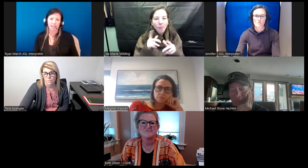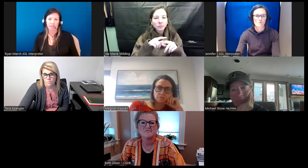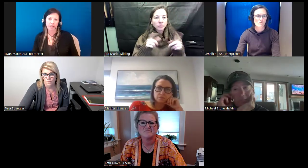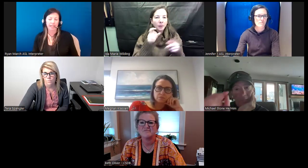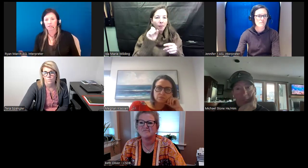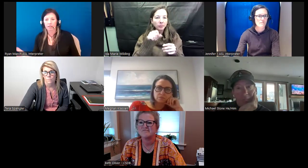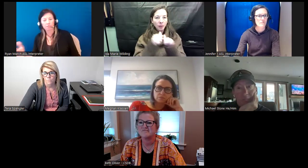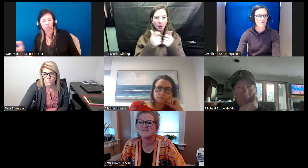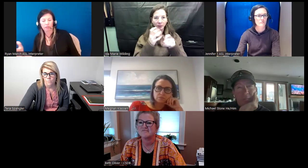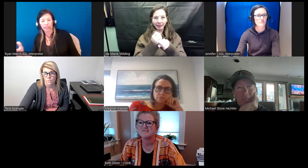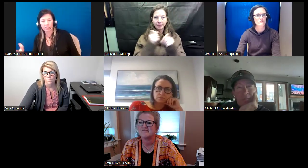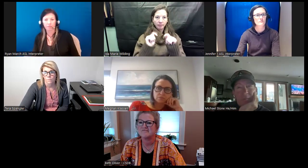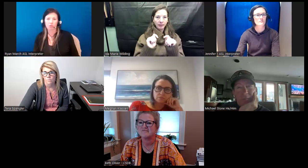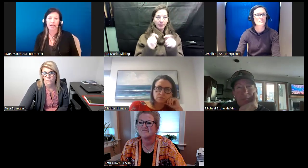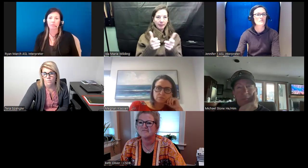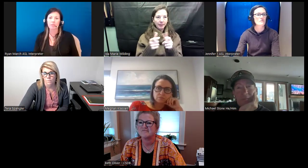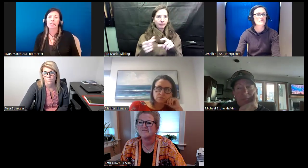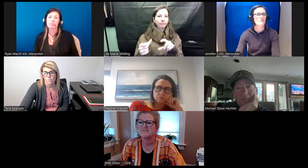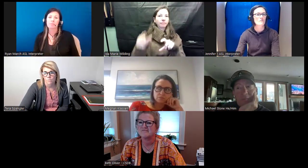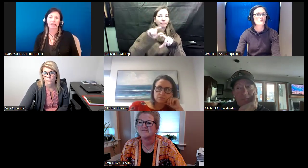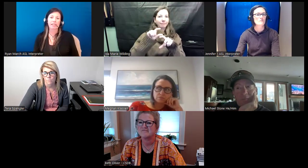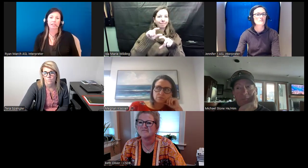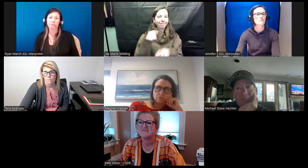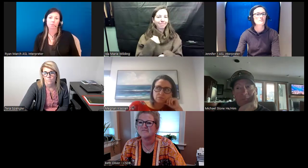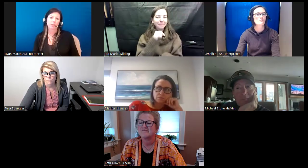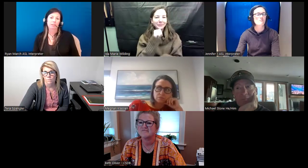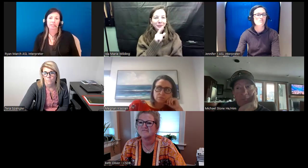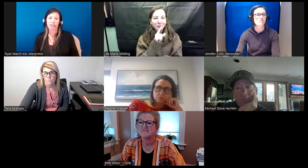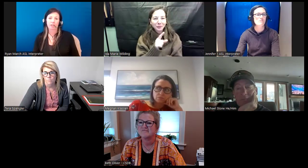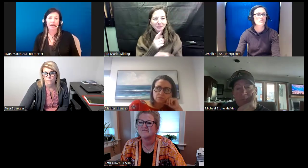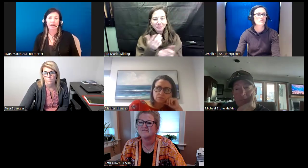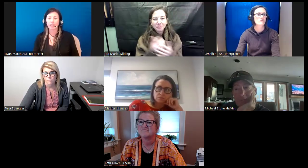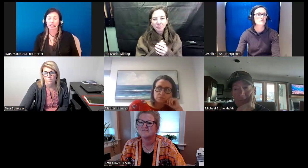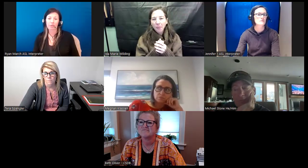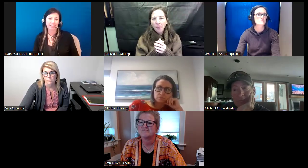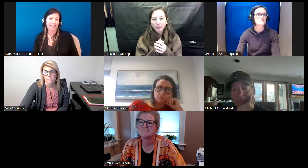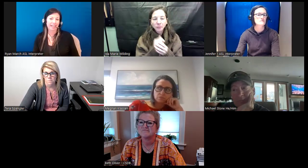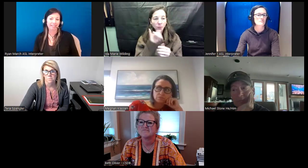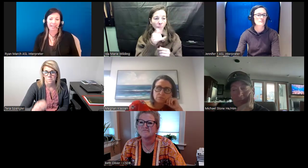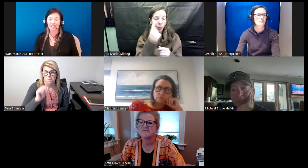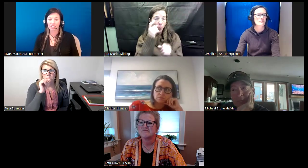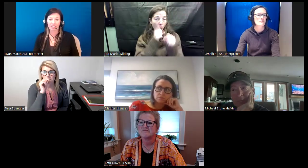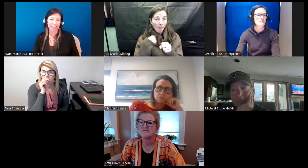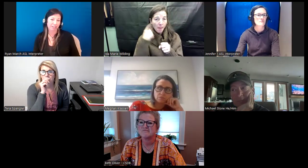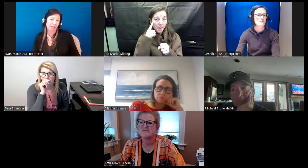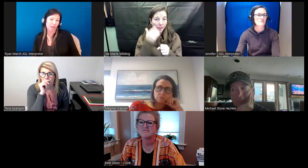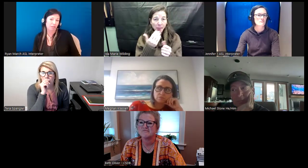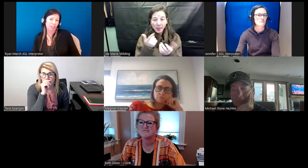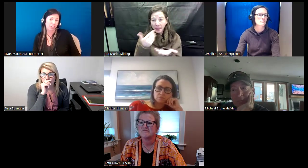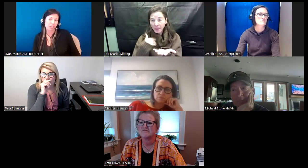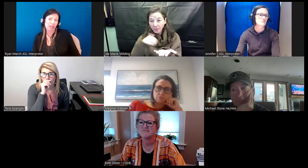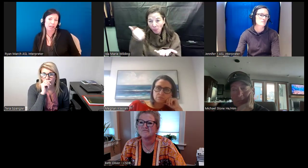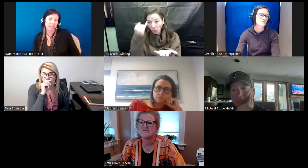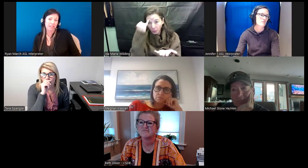benefit there, again, as more legislative perhaps. But I think how we could quickly get that additional increase, I'm not